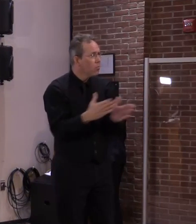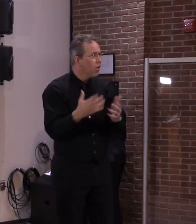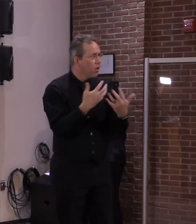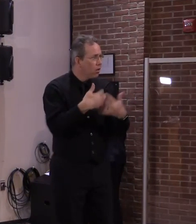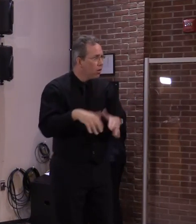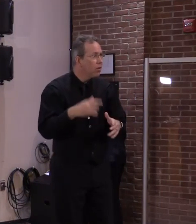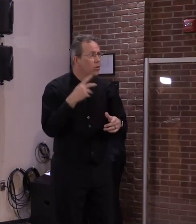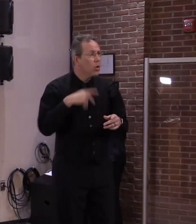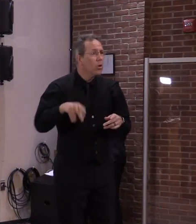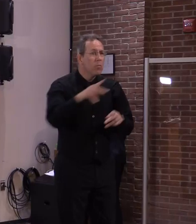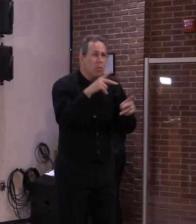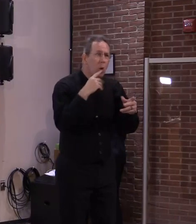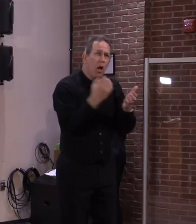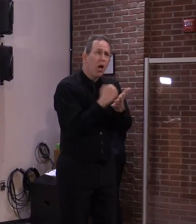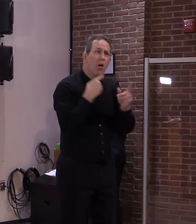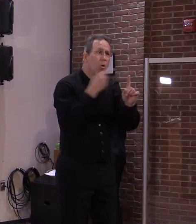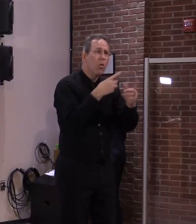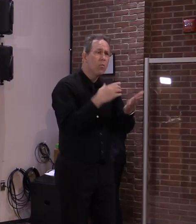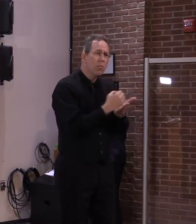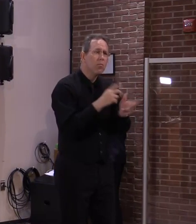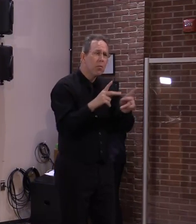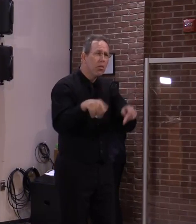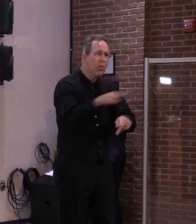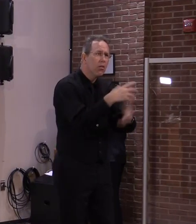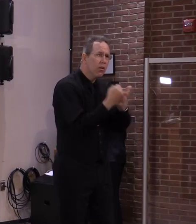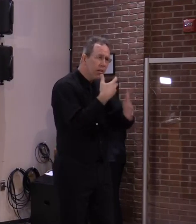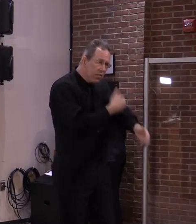that, we'll get back to the questions.